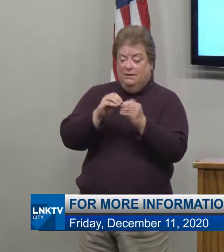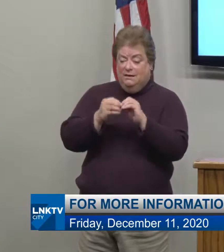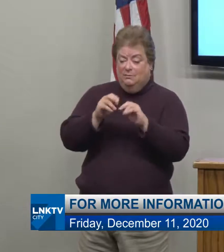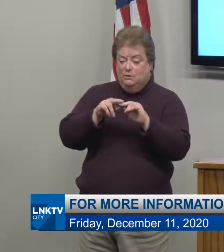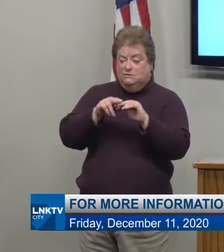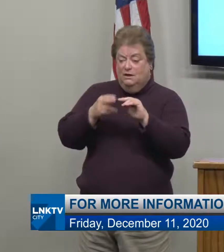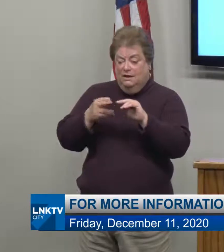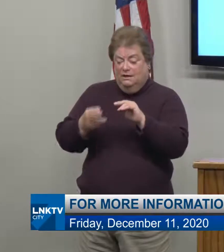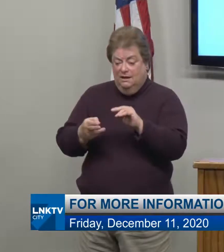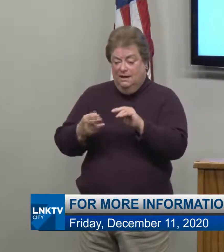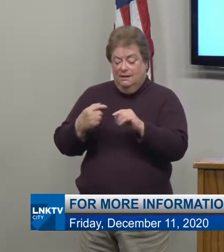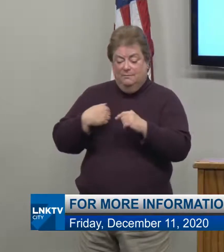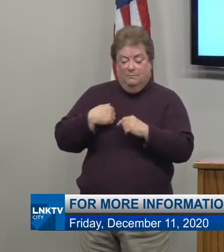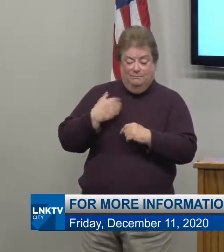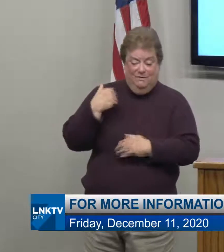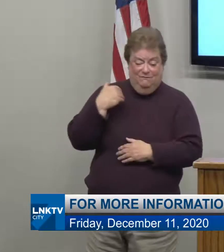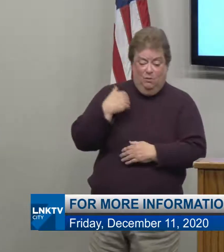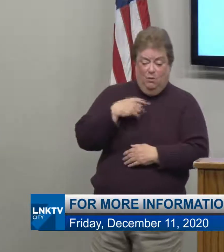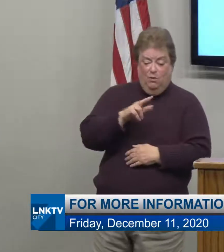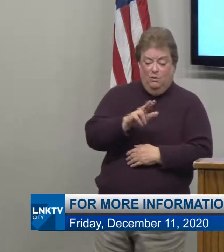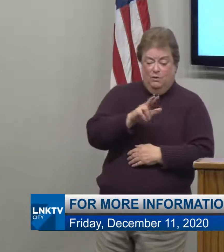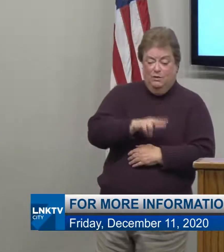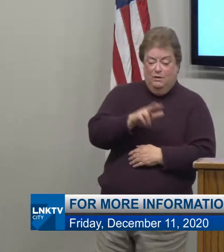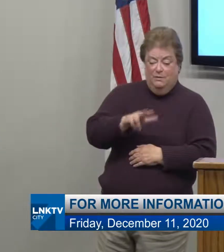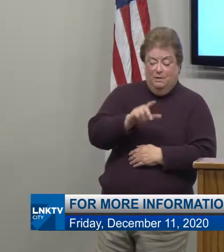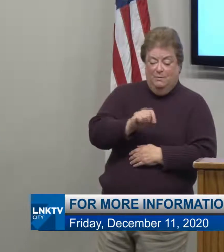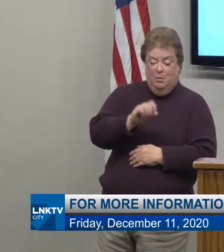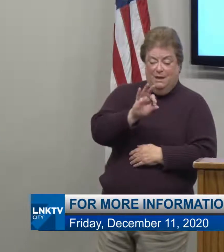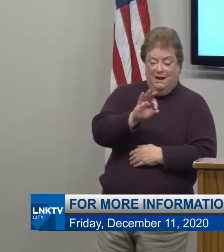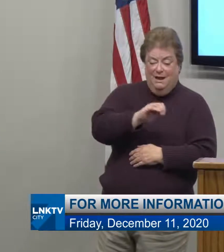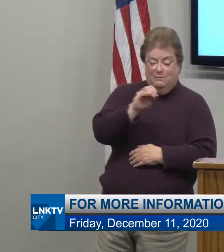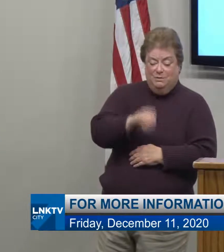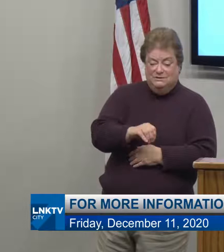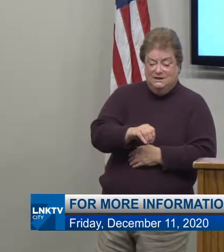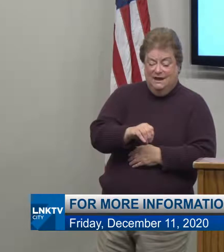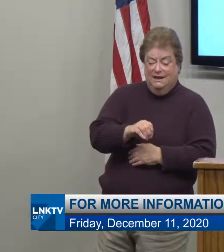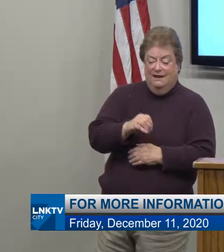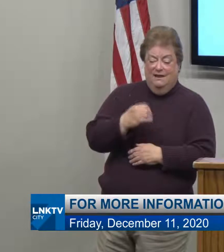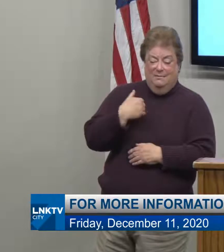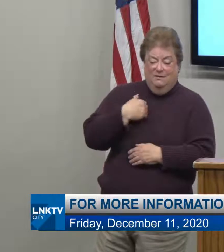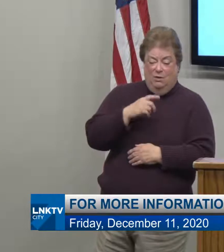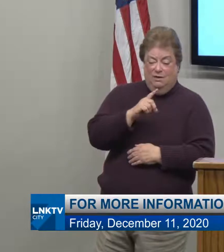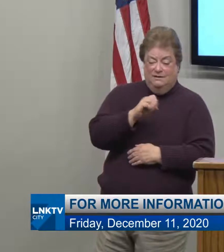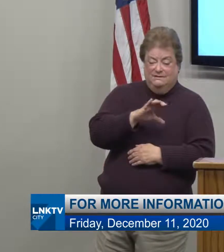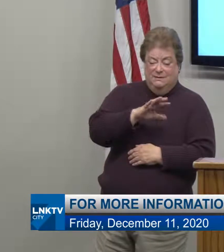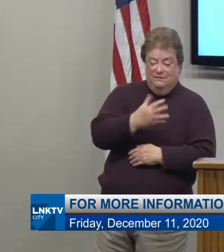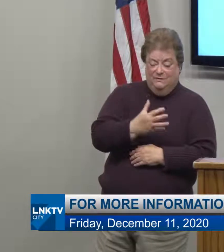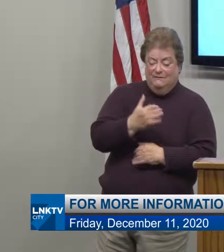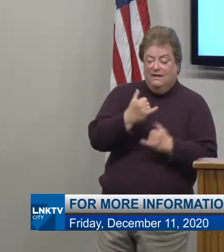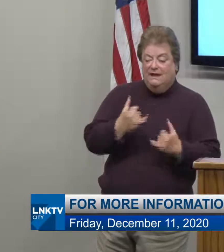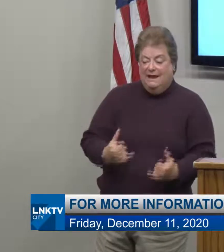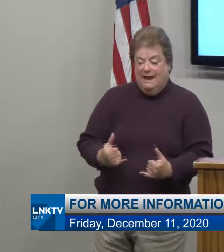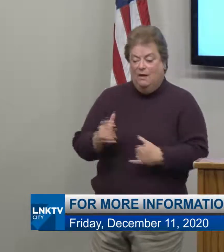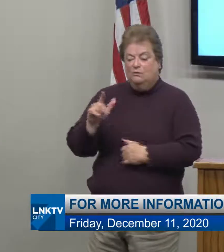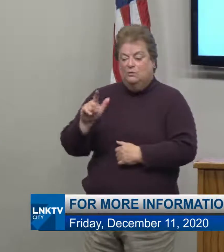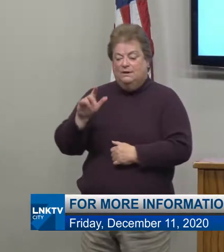the all-time weekly high of 33.9% the week ending December 5th, down to